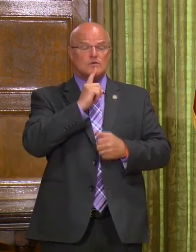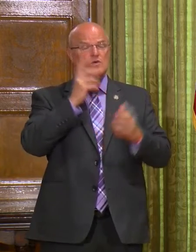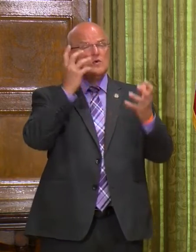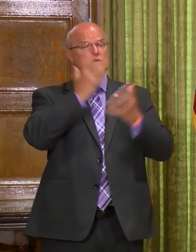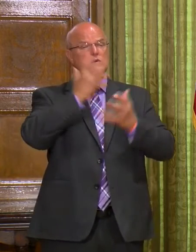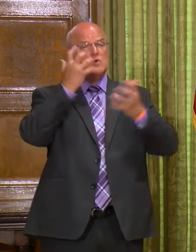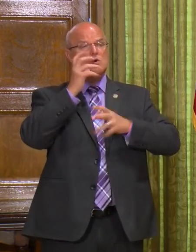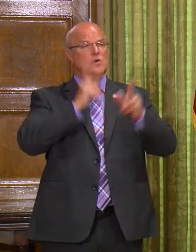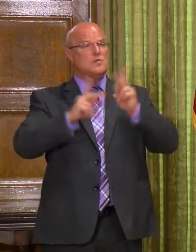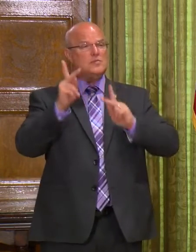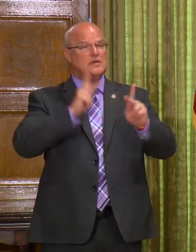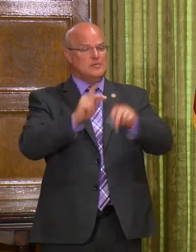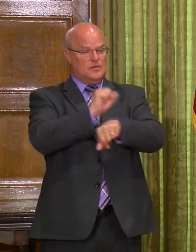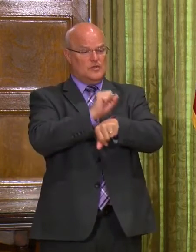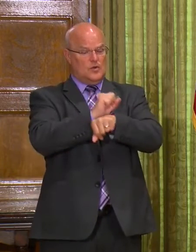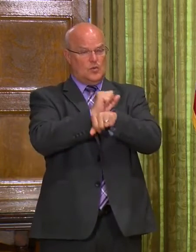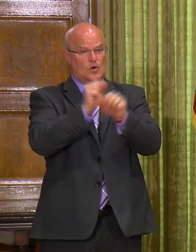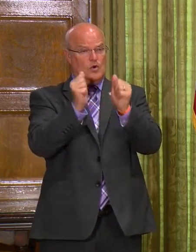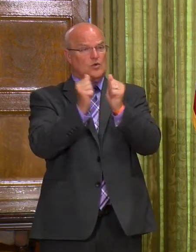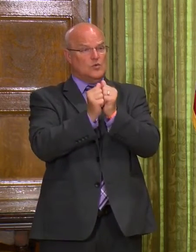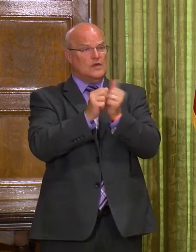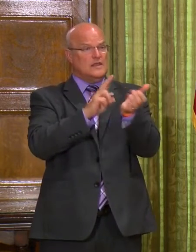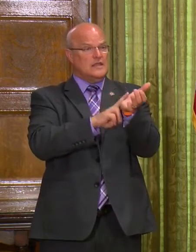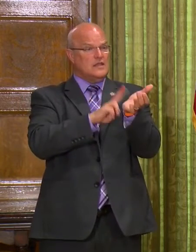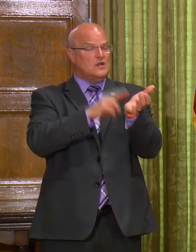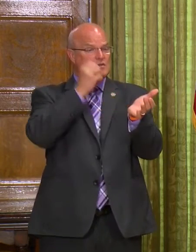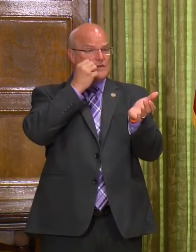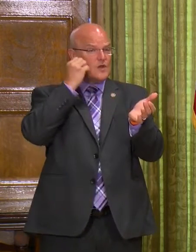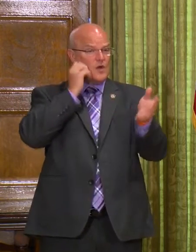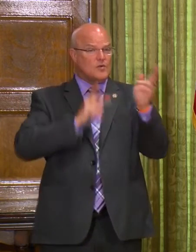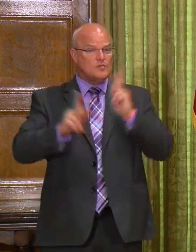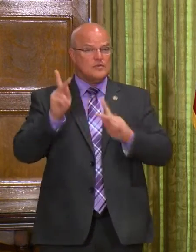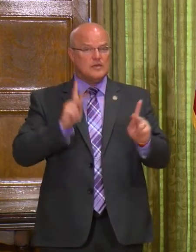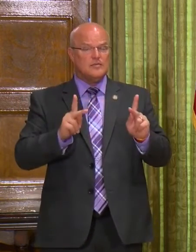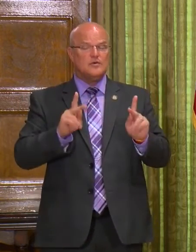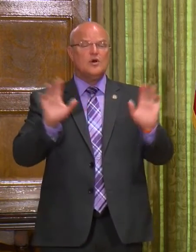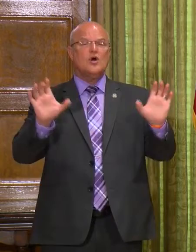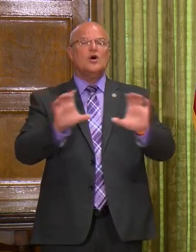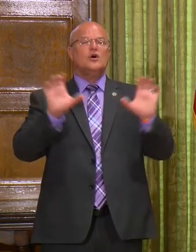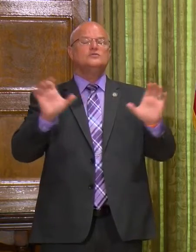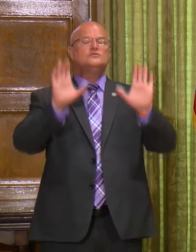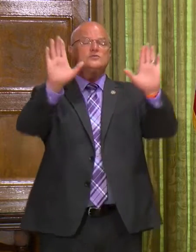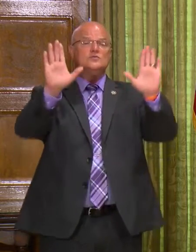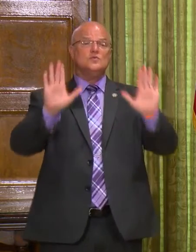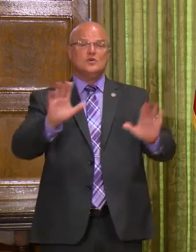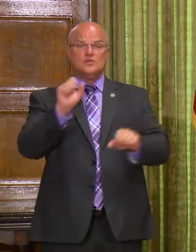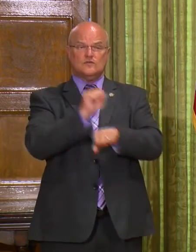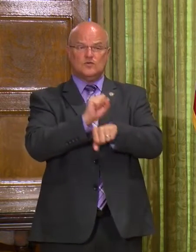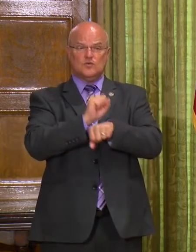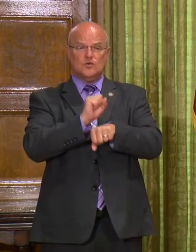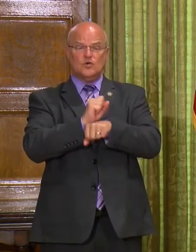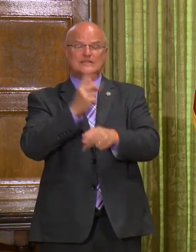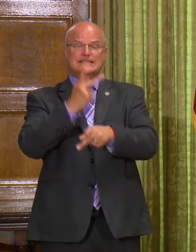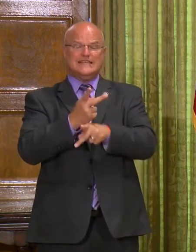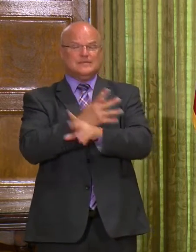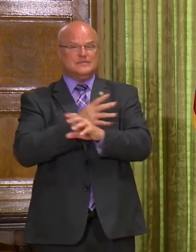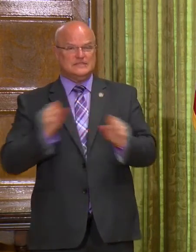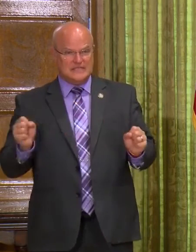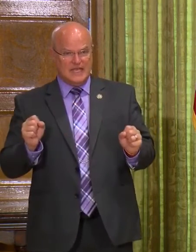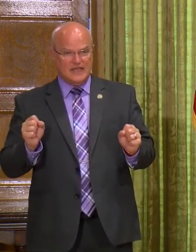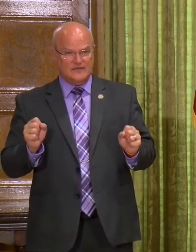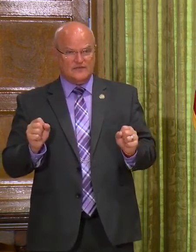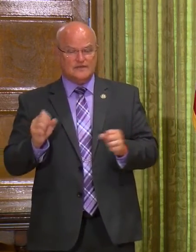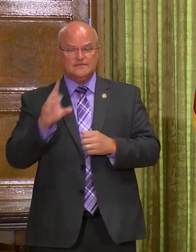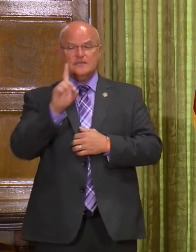people that care for these vulnerable residents are doing heroic work to keep them as safe and well as possible during this time. Dr.